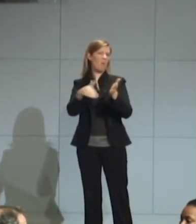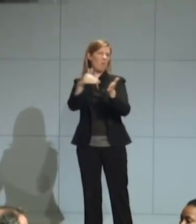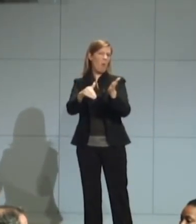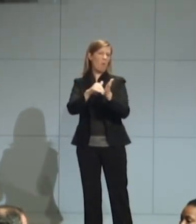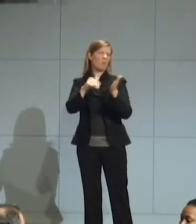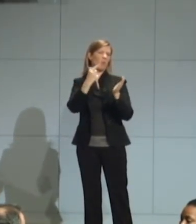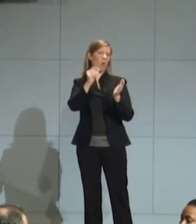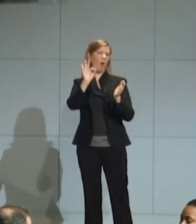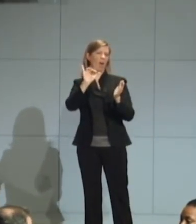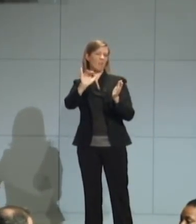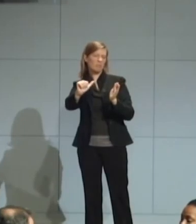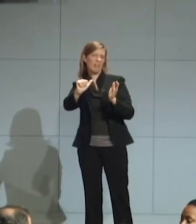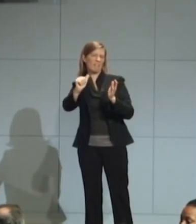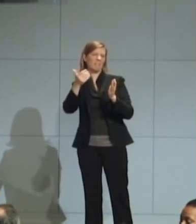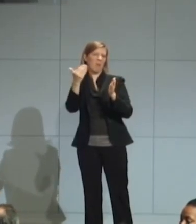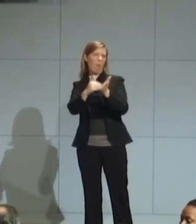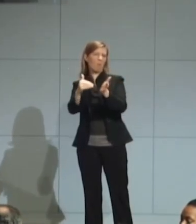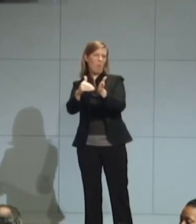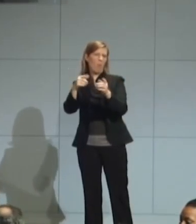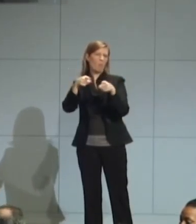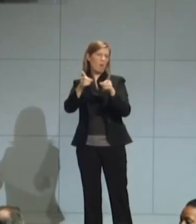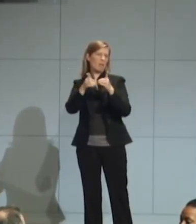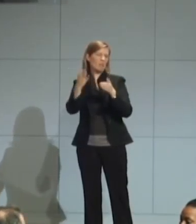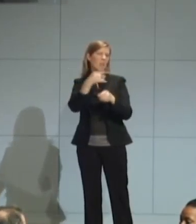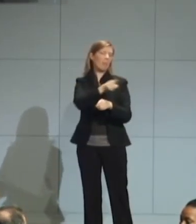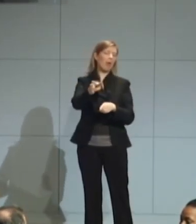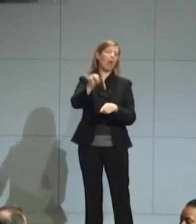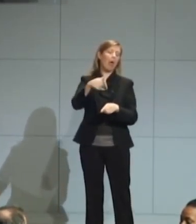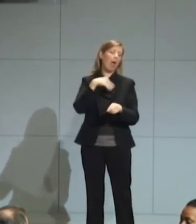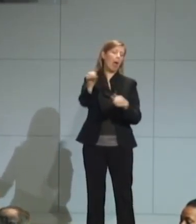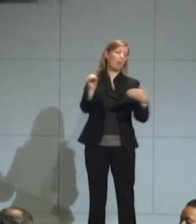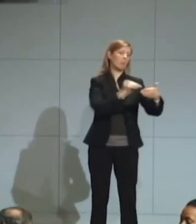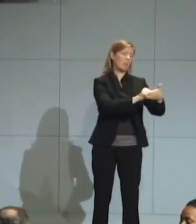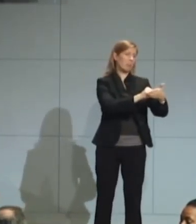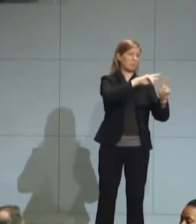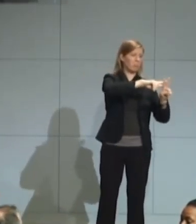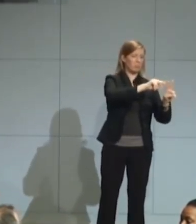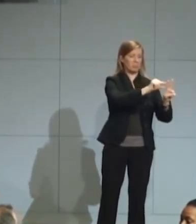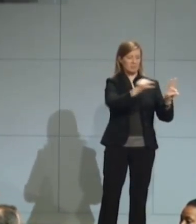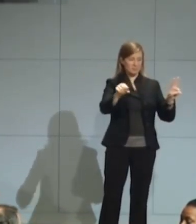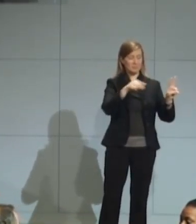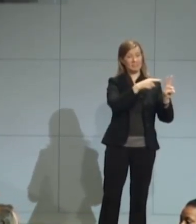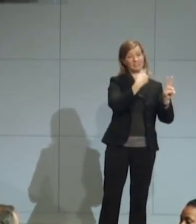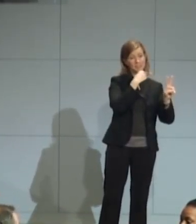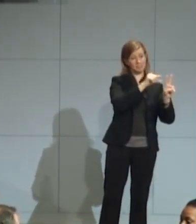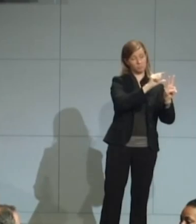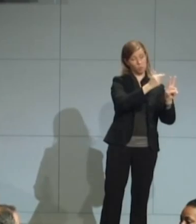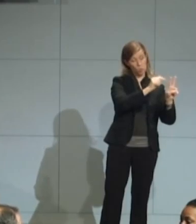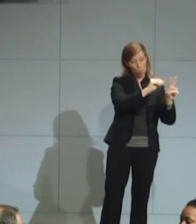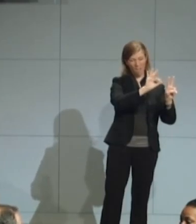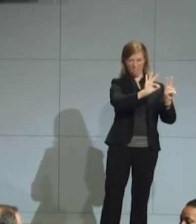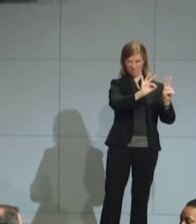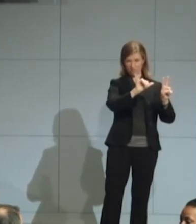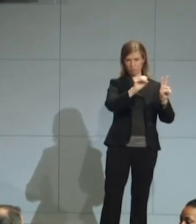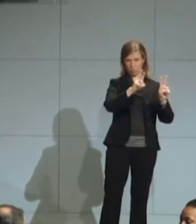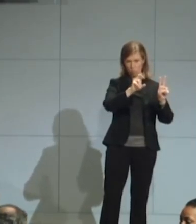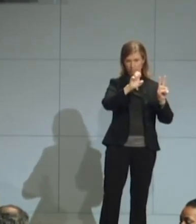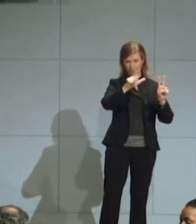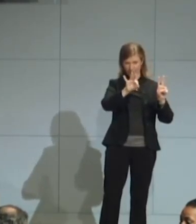all too common and very disturbing way in which certain members of the white American